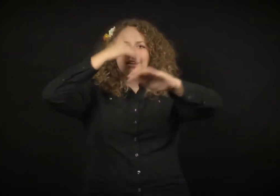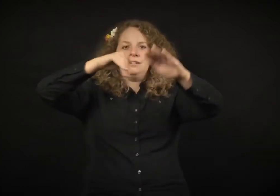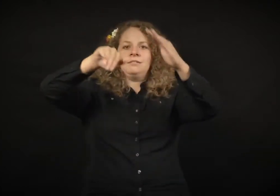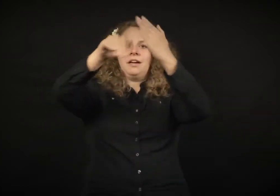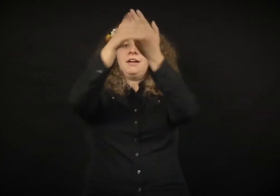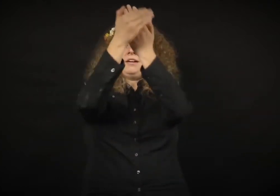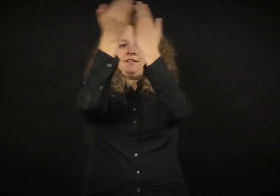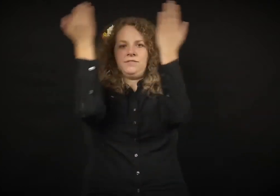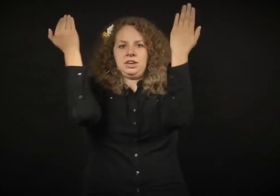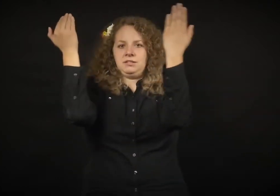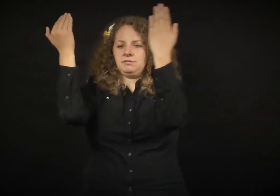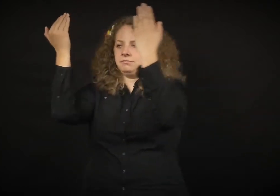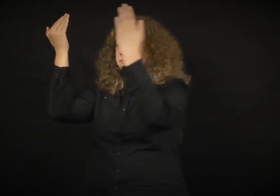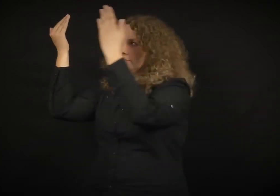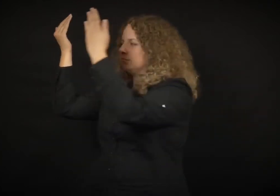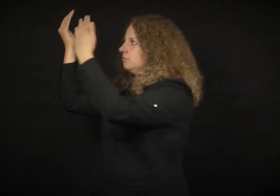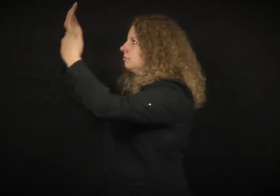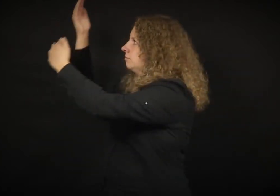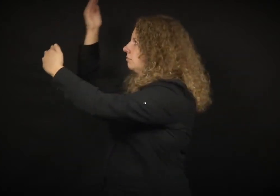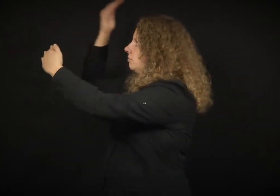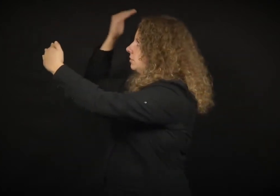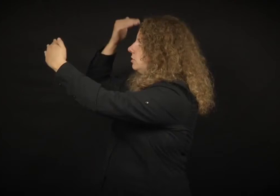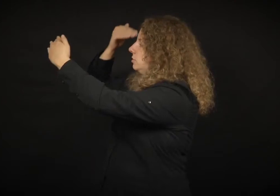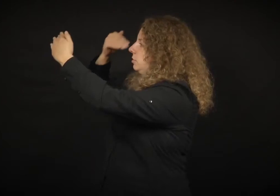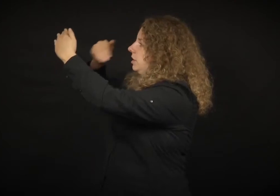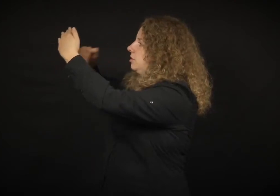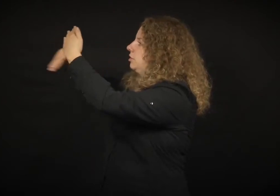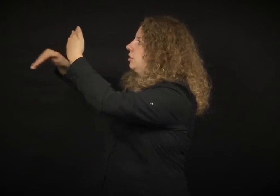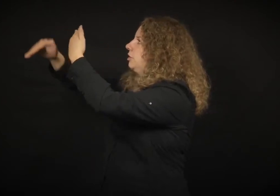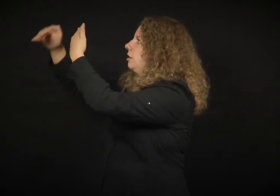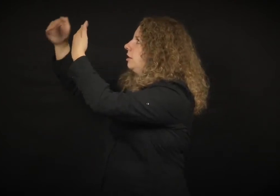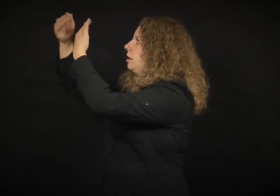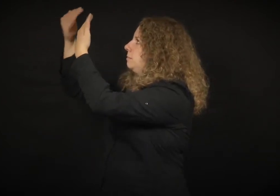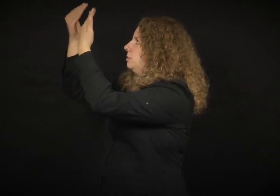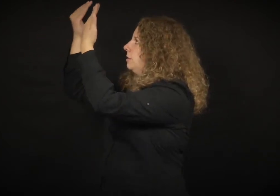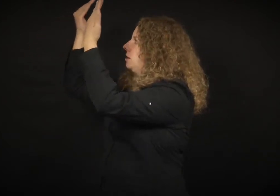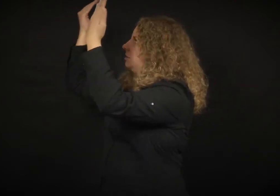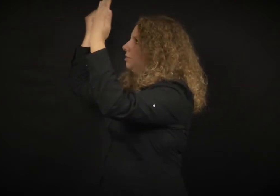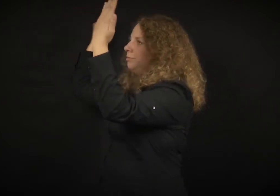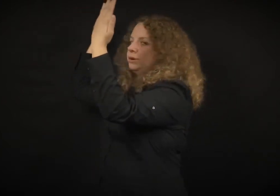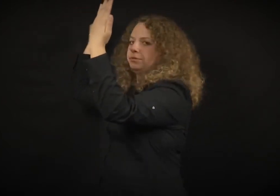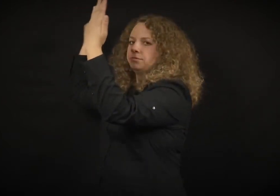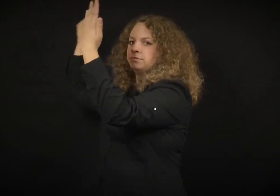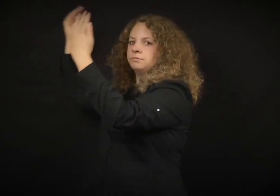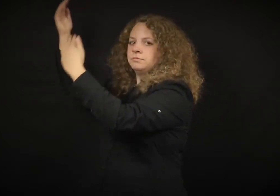sign heaven. So going under, up and around and through.